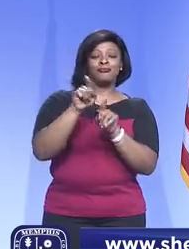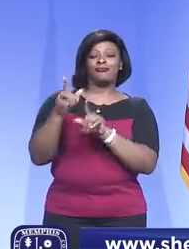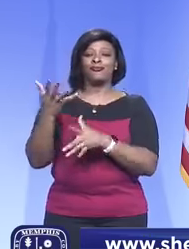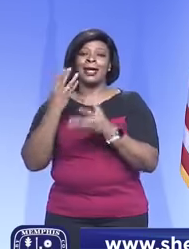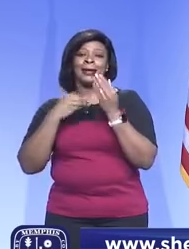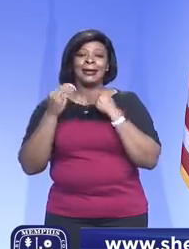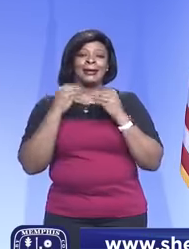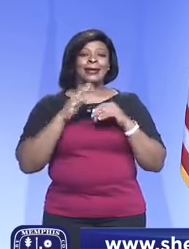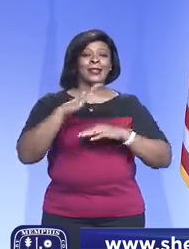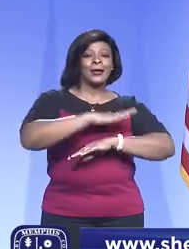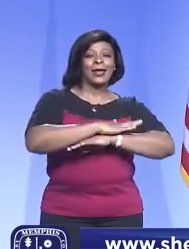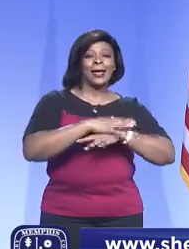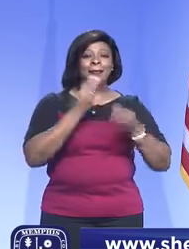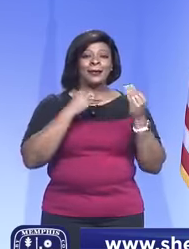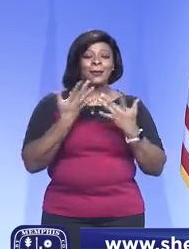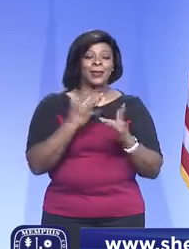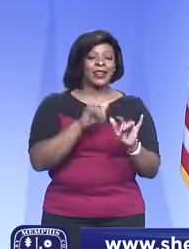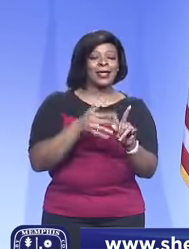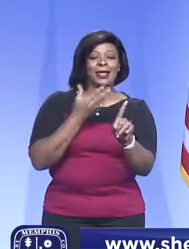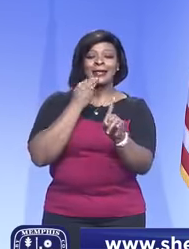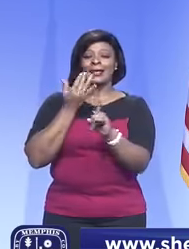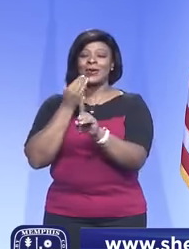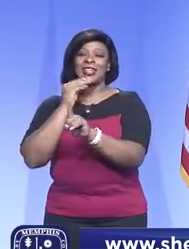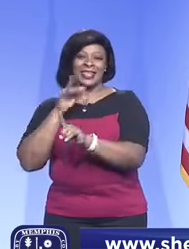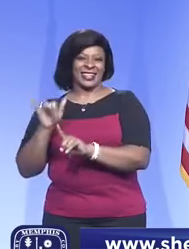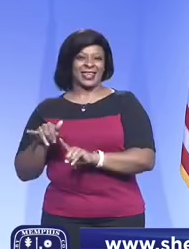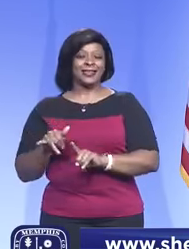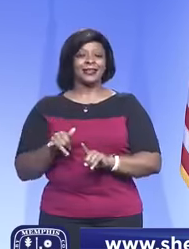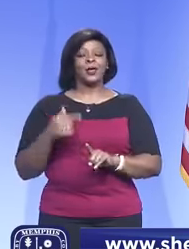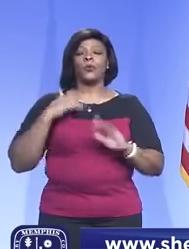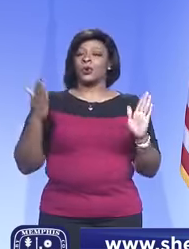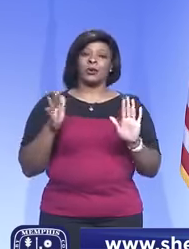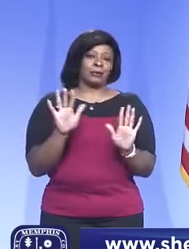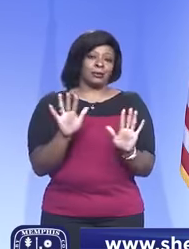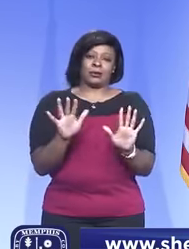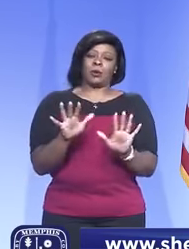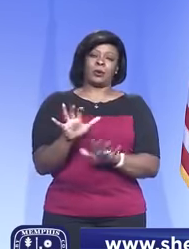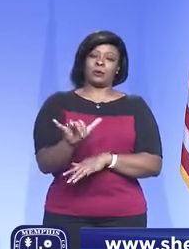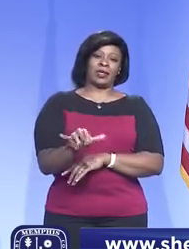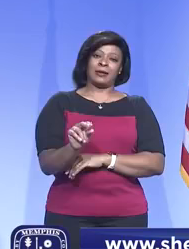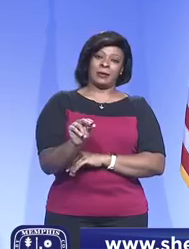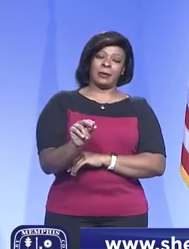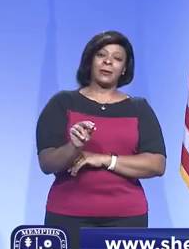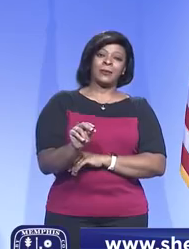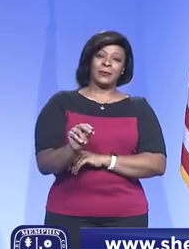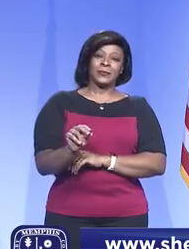the table for that day, and we'll encourage you not to do so.